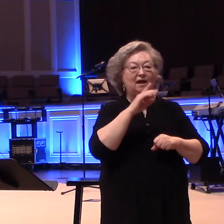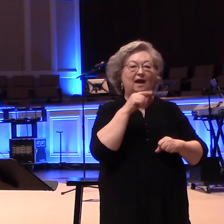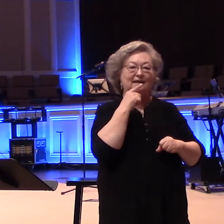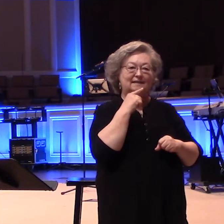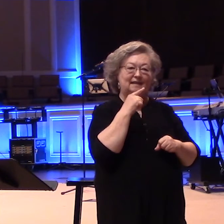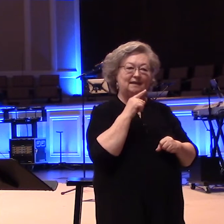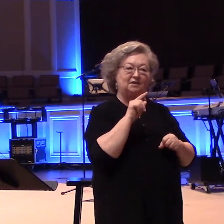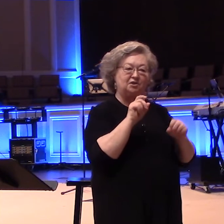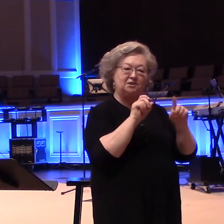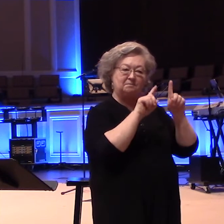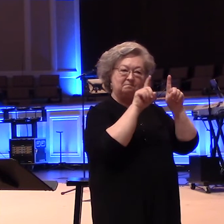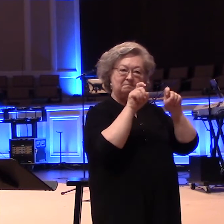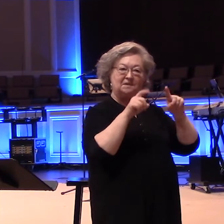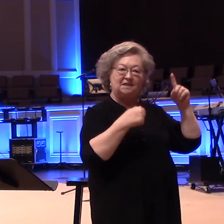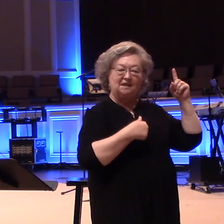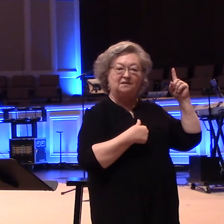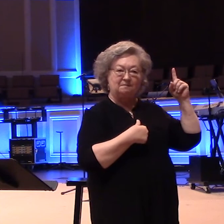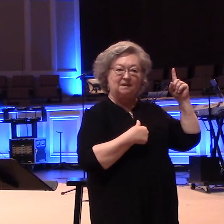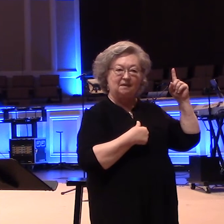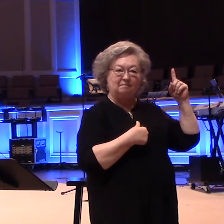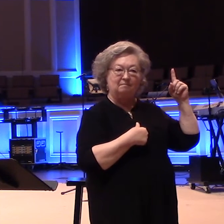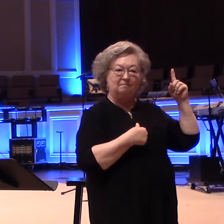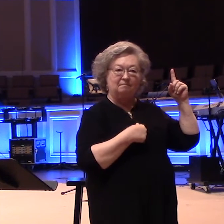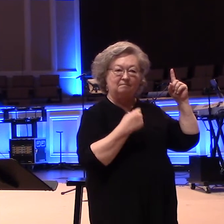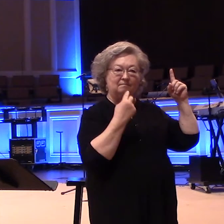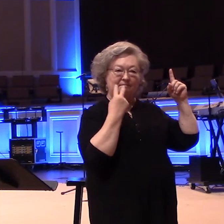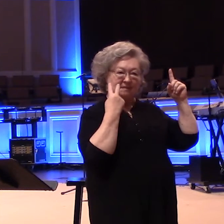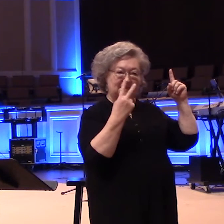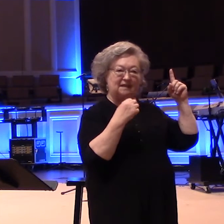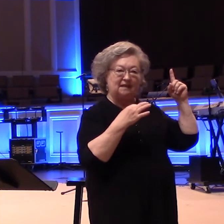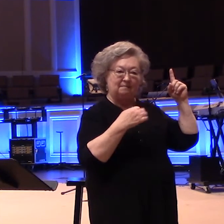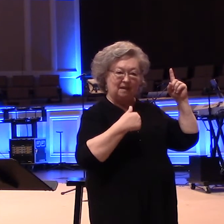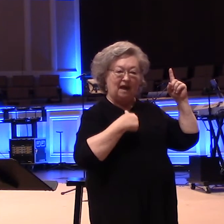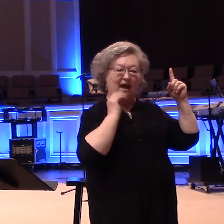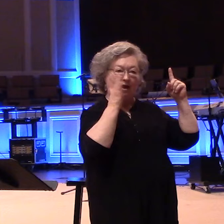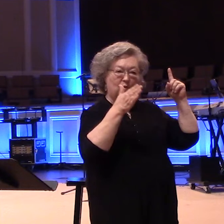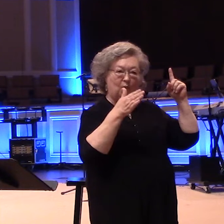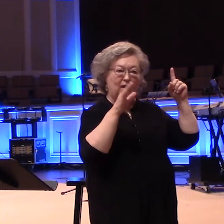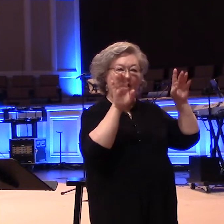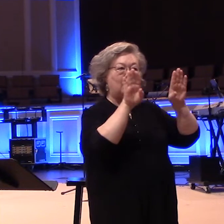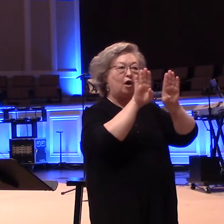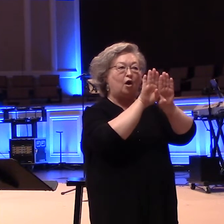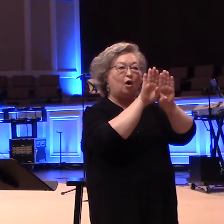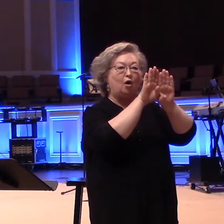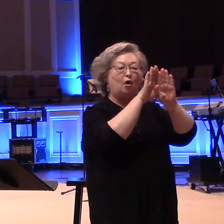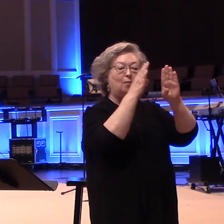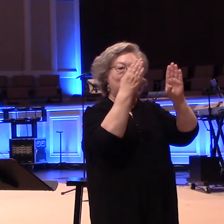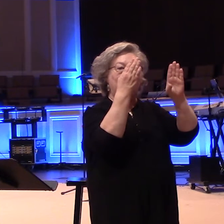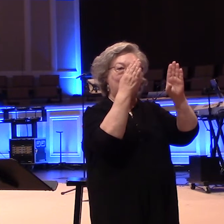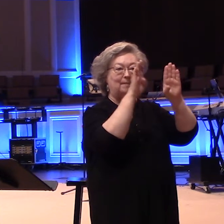and see if I will not open for you the windows of heaven and pour out for you a blessing until it overflows.